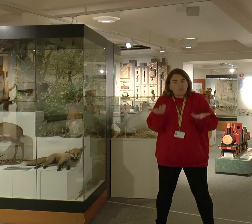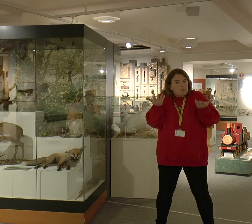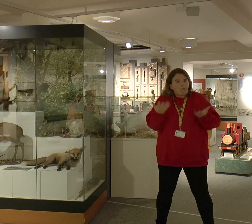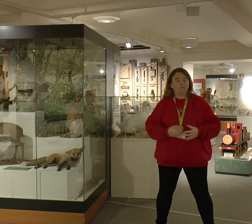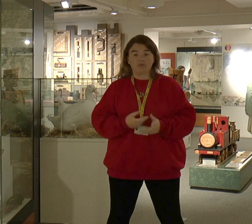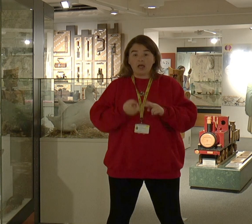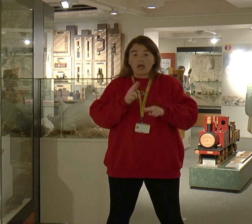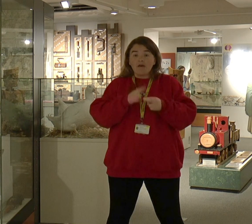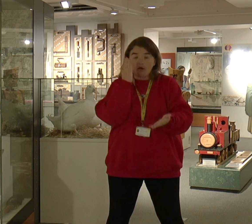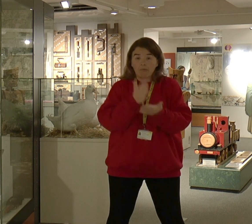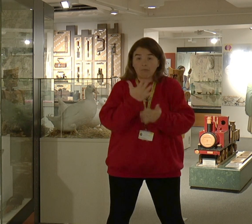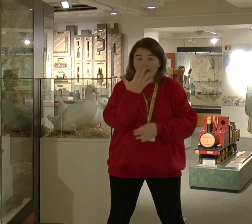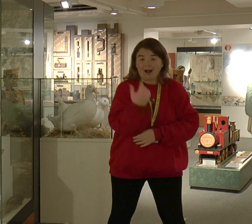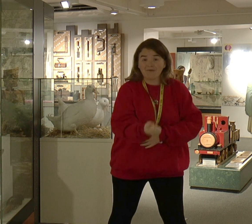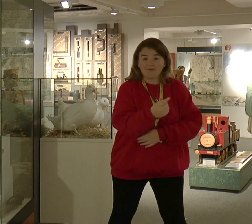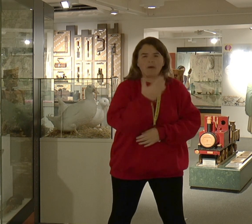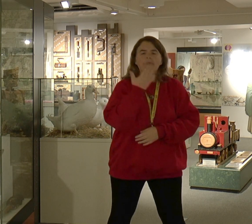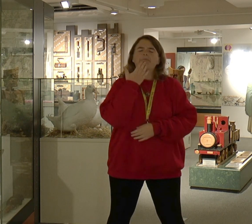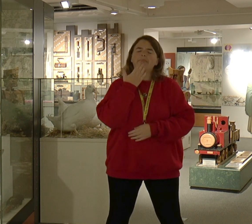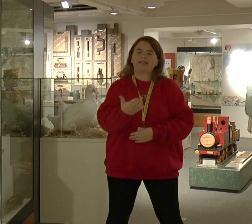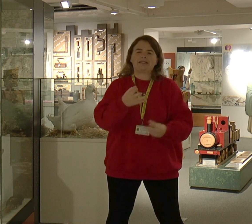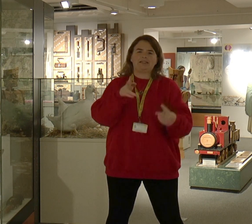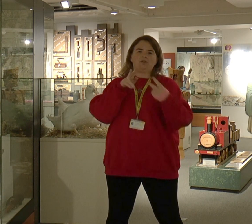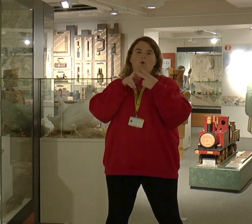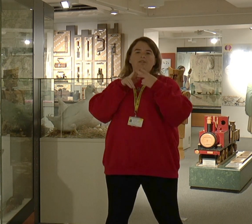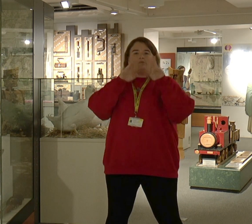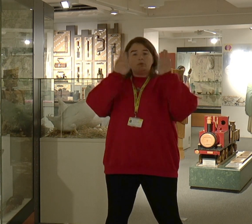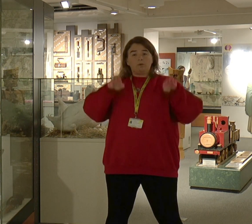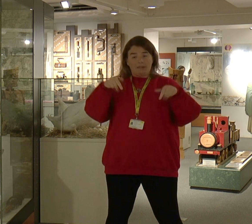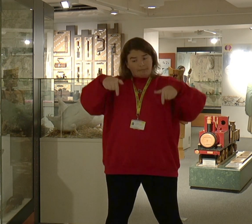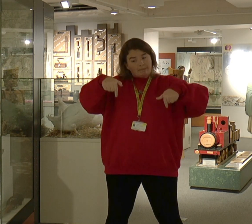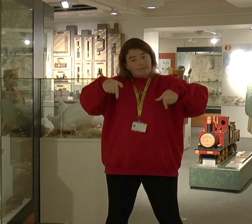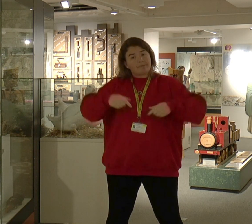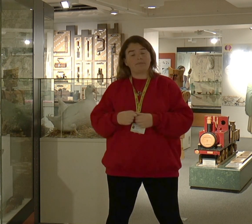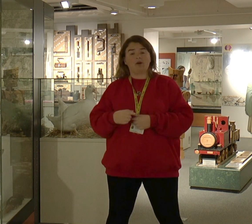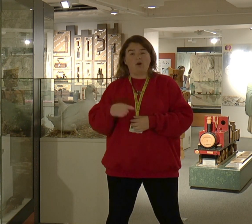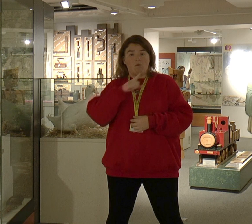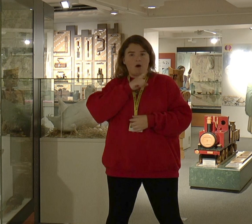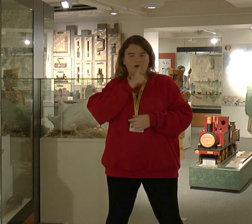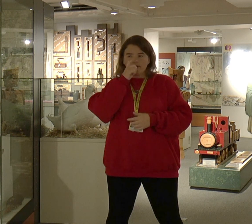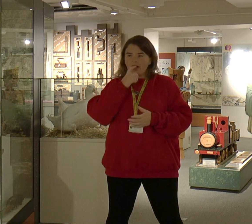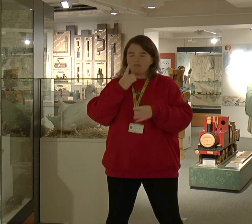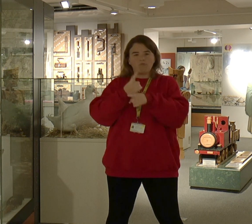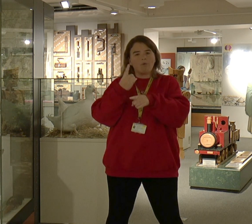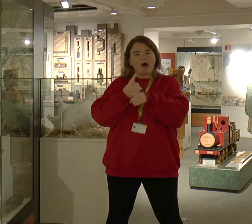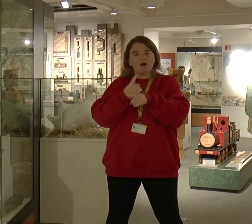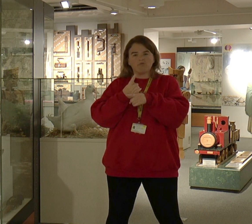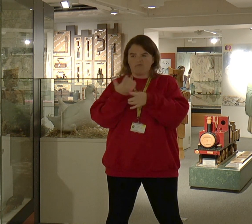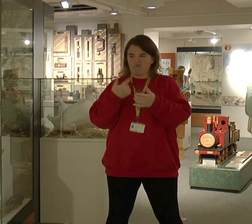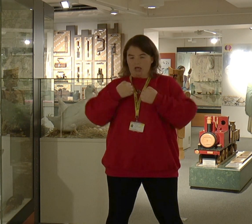about. If you've definitely got something like that at home, please contact the museum. And we can talk about how we